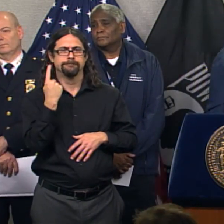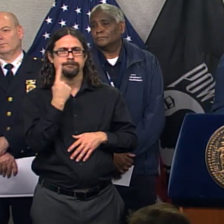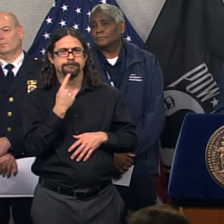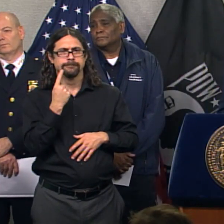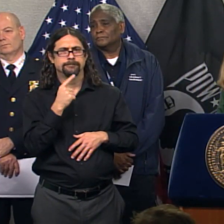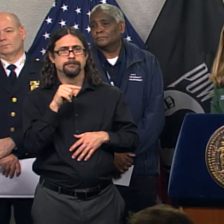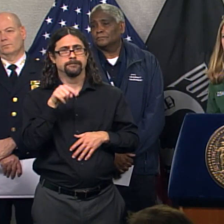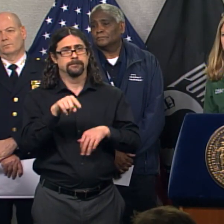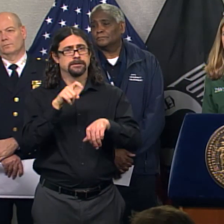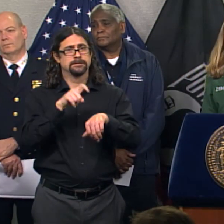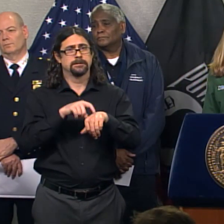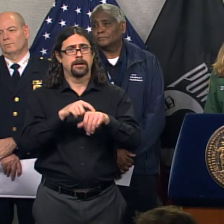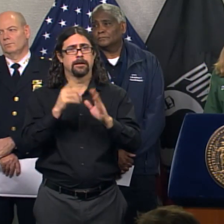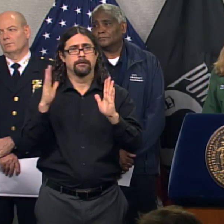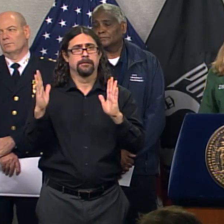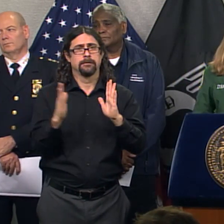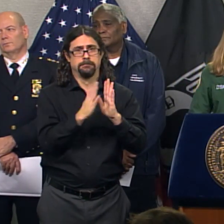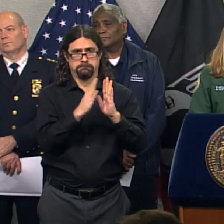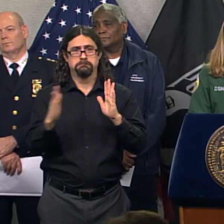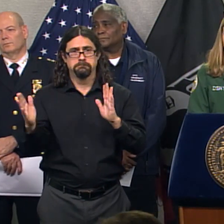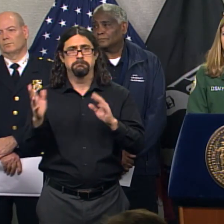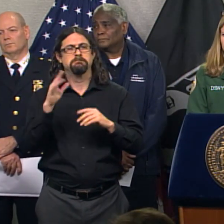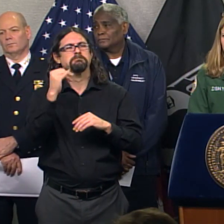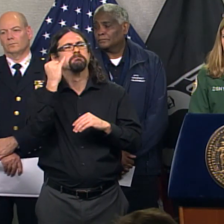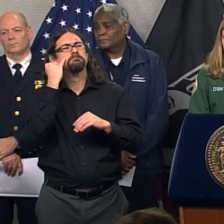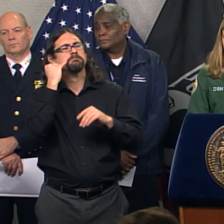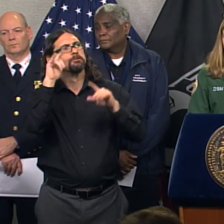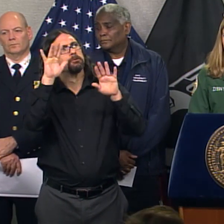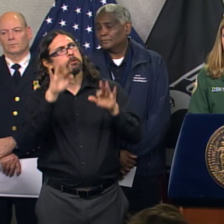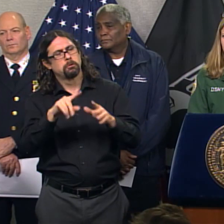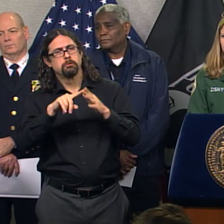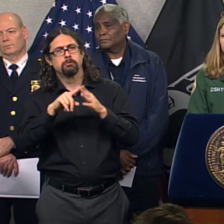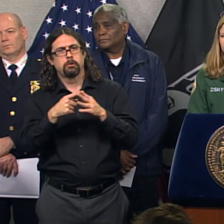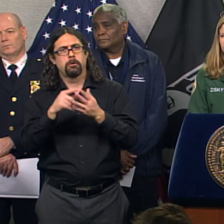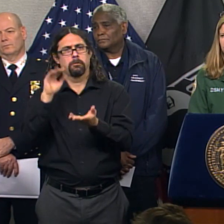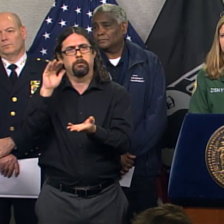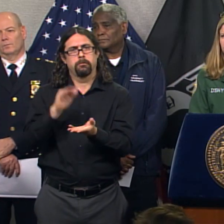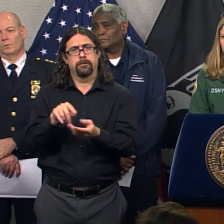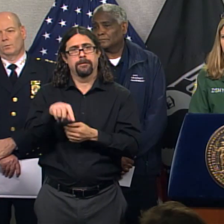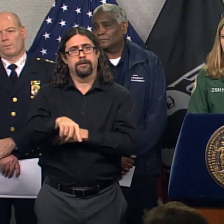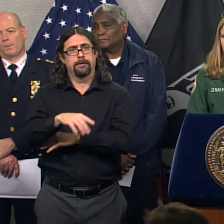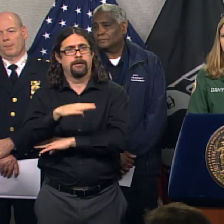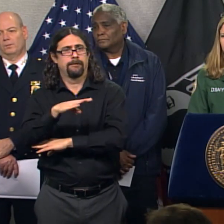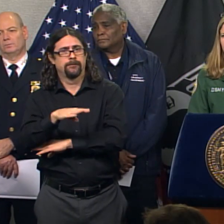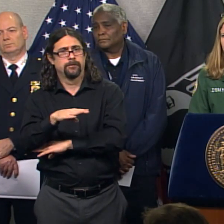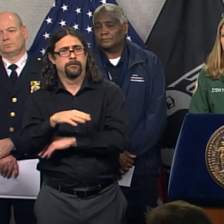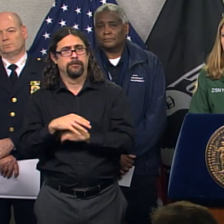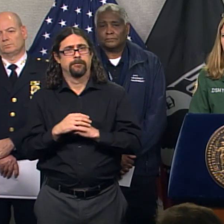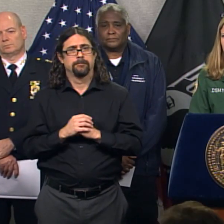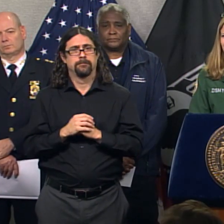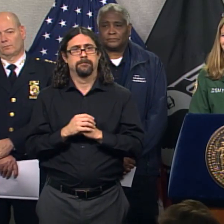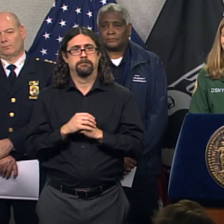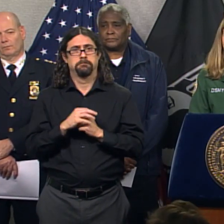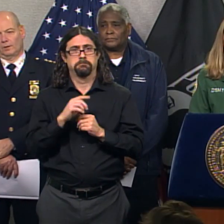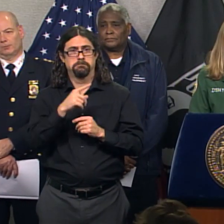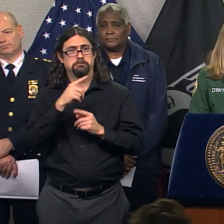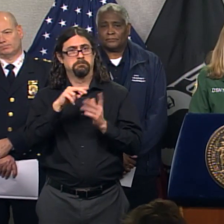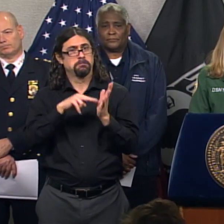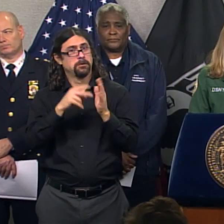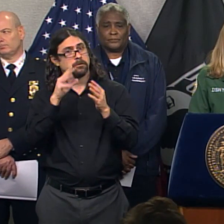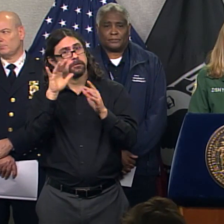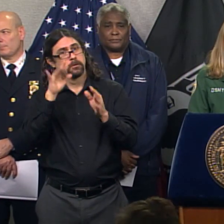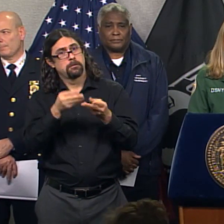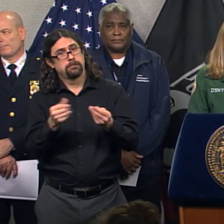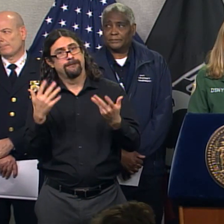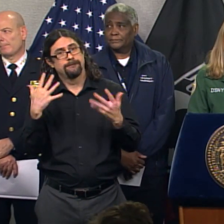temper, off in the afternoon, taper off in the afternoon, when can people expect their streets to be clean? Because a lot of times people say, oh, my area got forgotten, they're not coming here. What